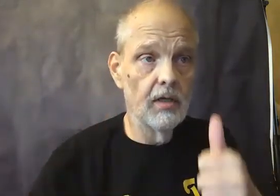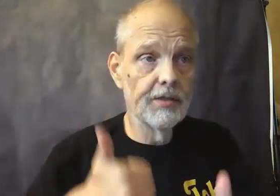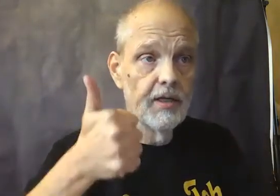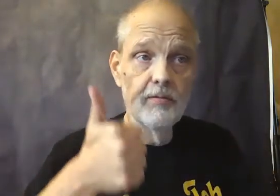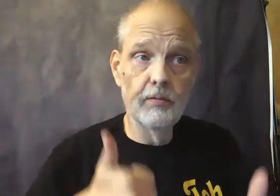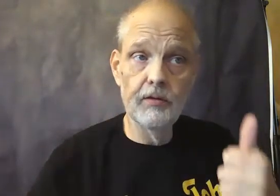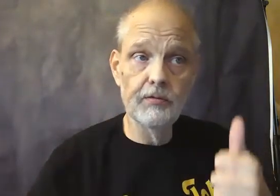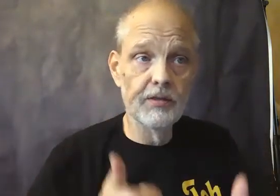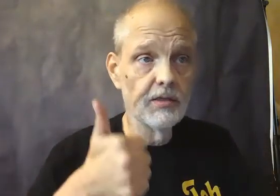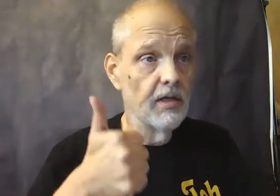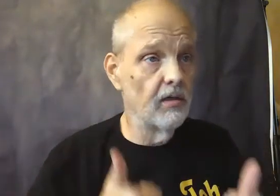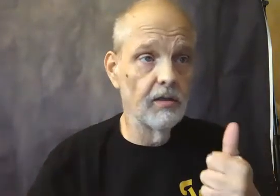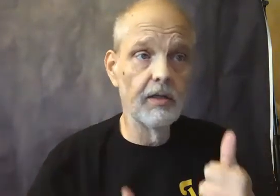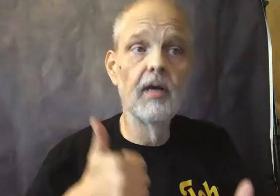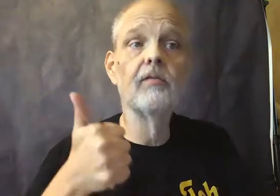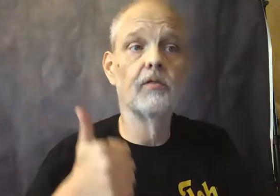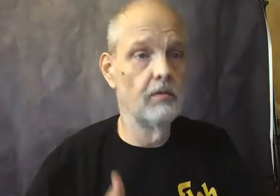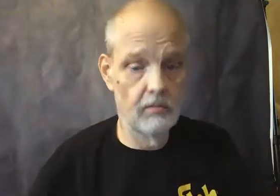honestly, deaf people don't use this sign hardly ever.